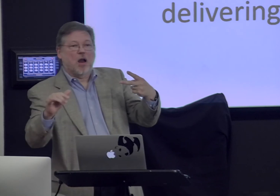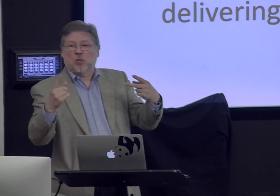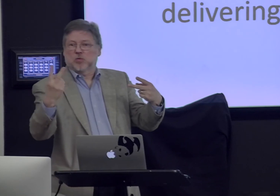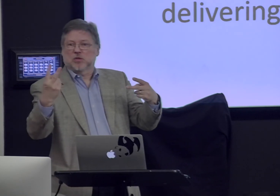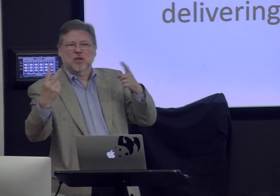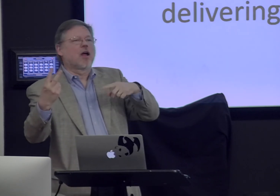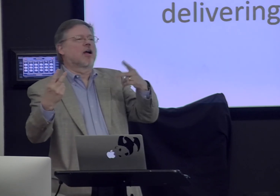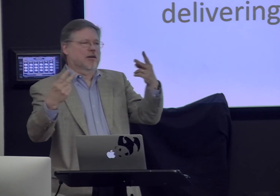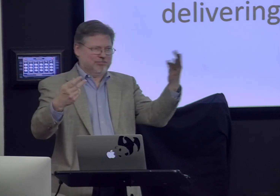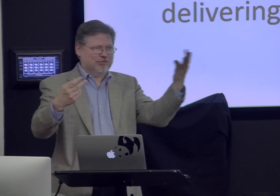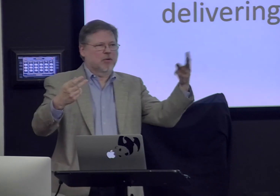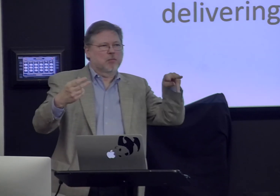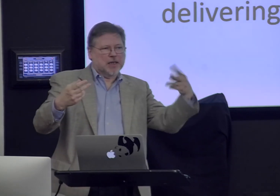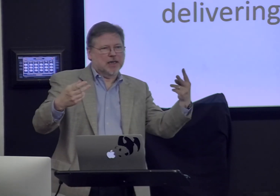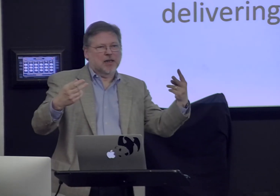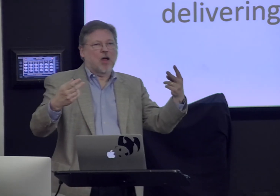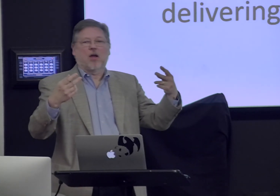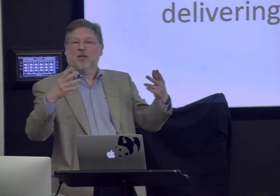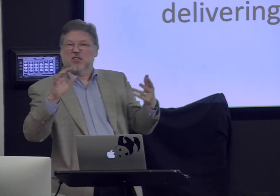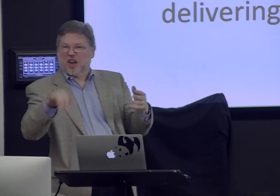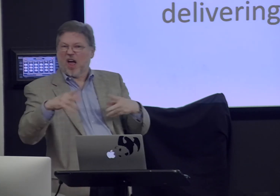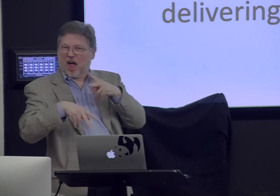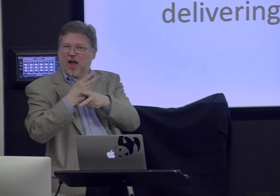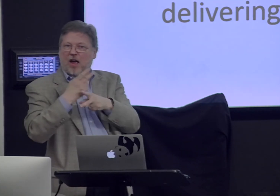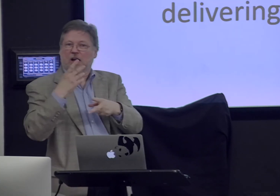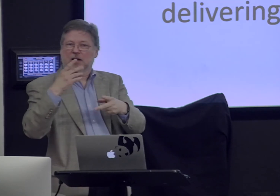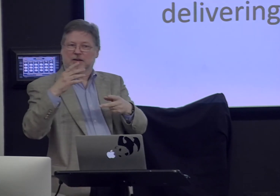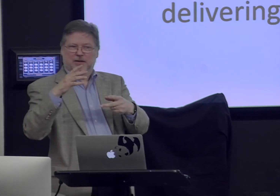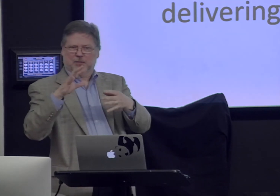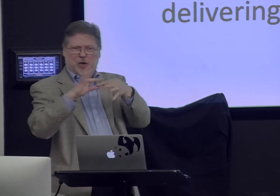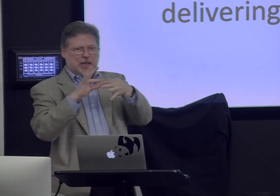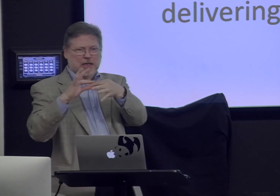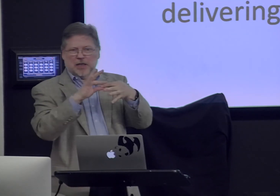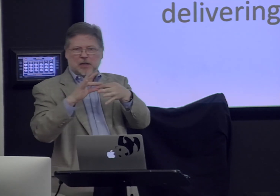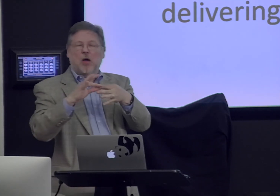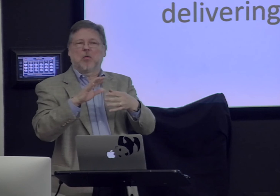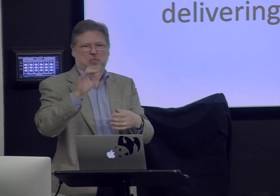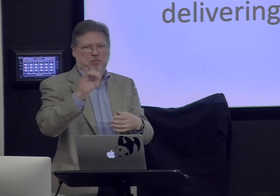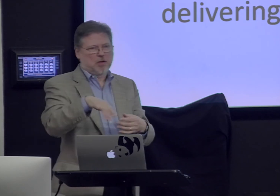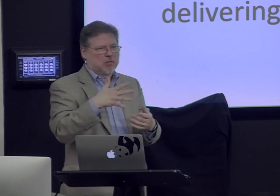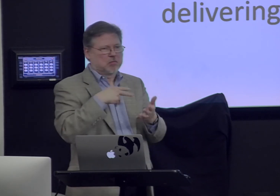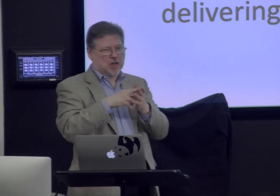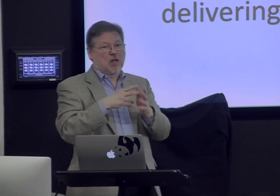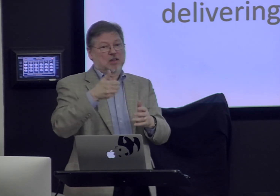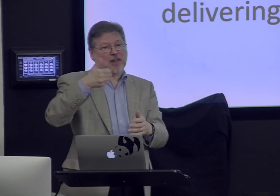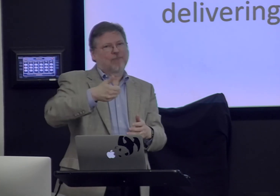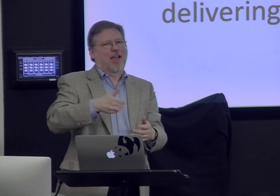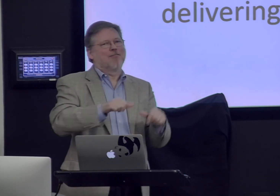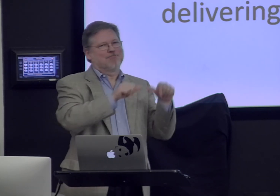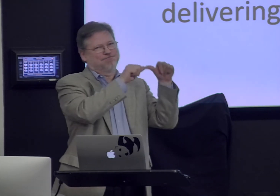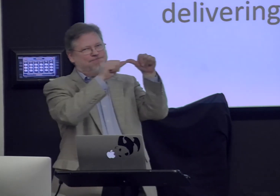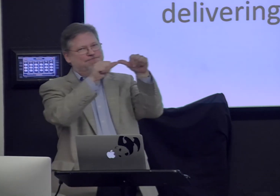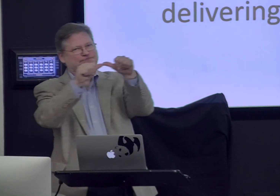one-to-one correspondence between a spoken language or a written language and a sign language. I mean that I want us to